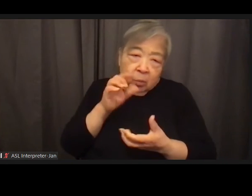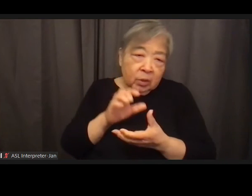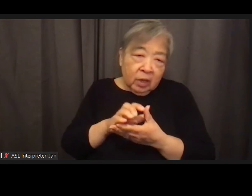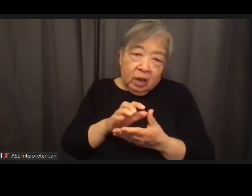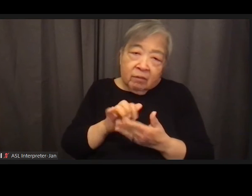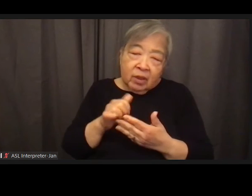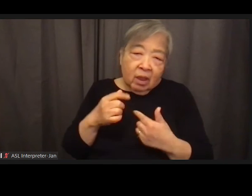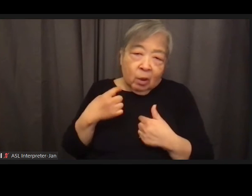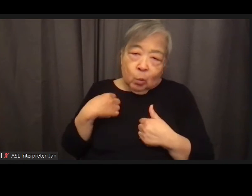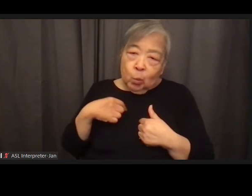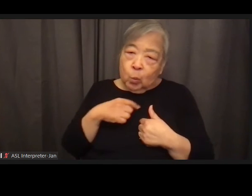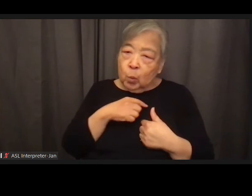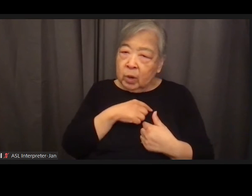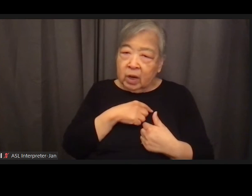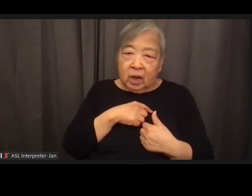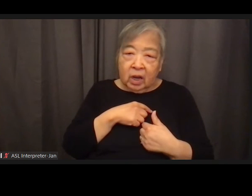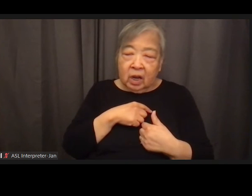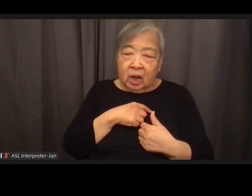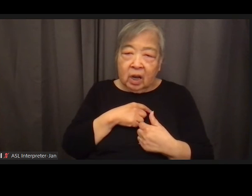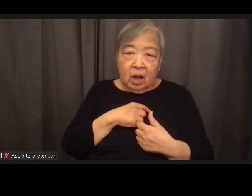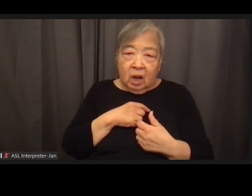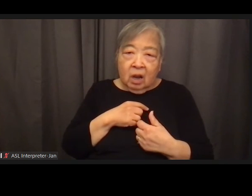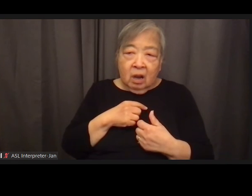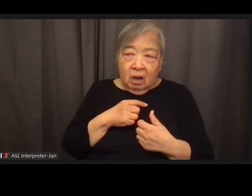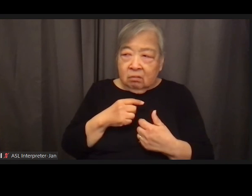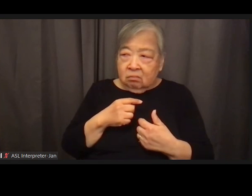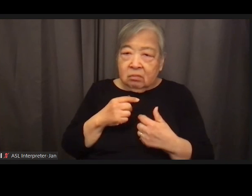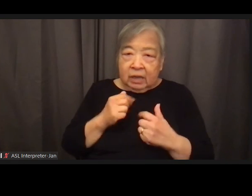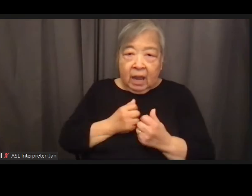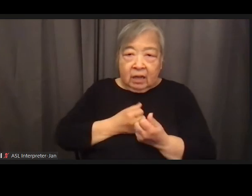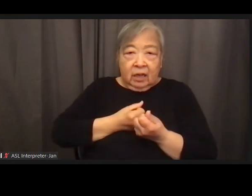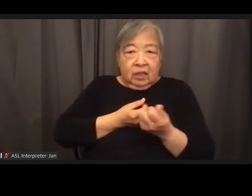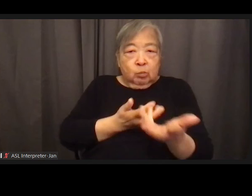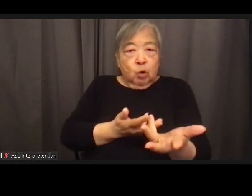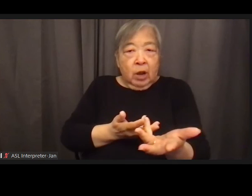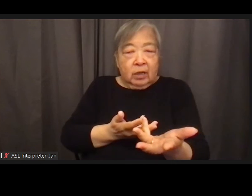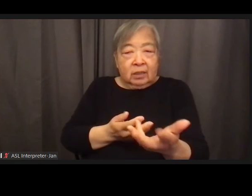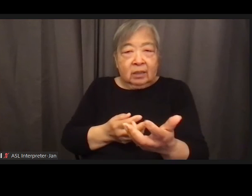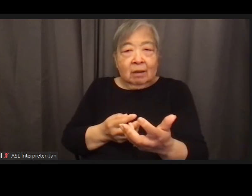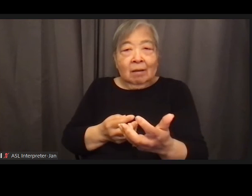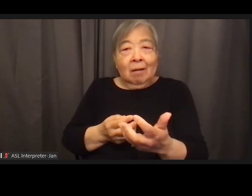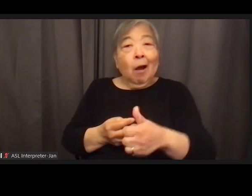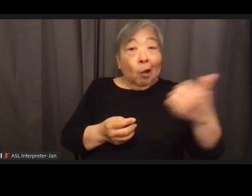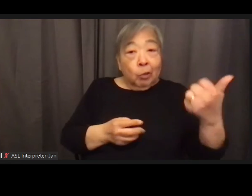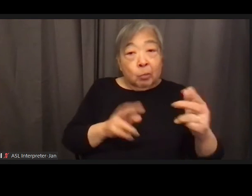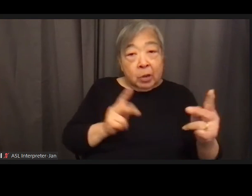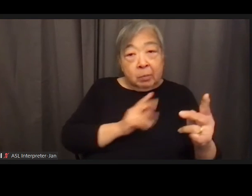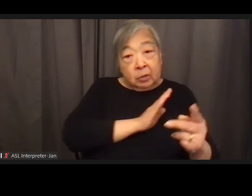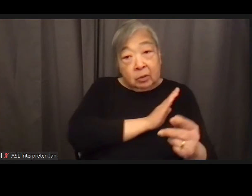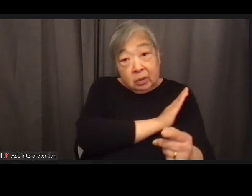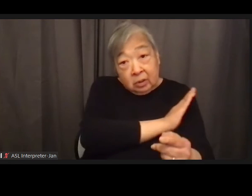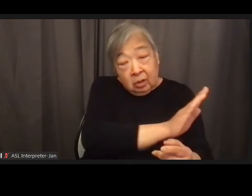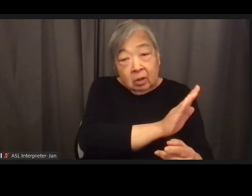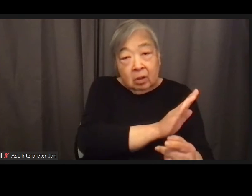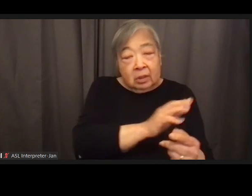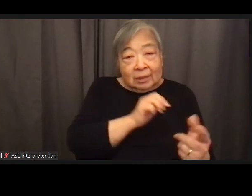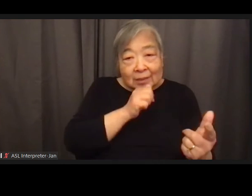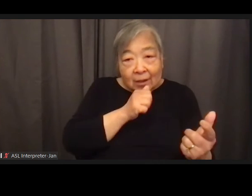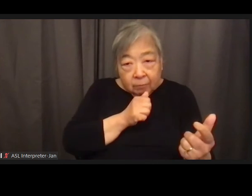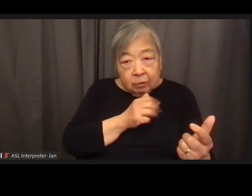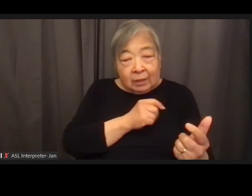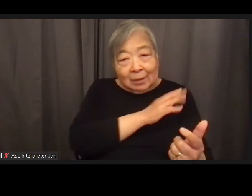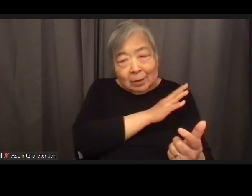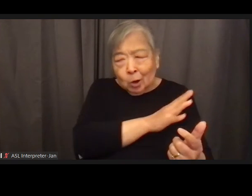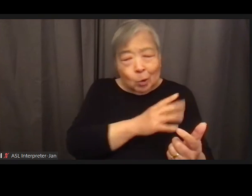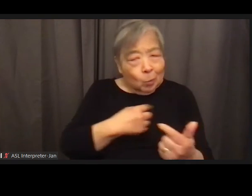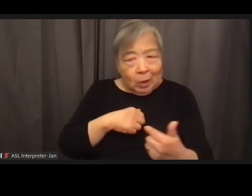we are the voices to express other people's sufferings. And I